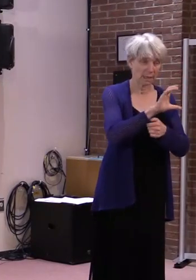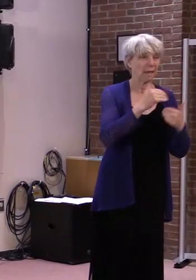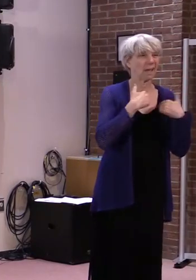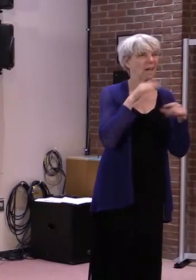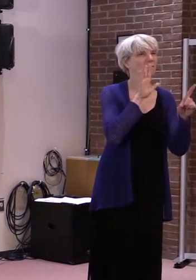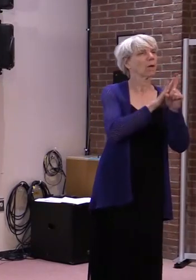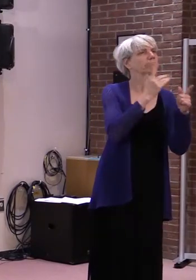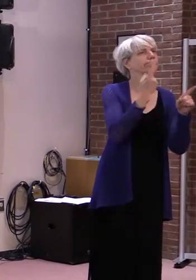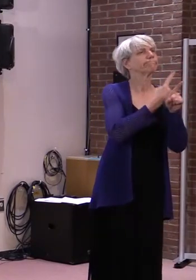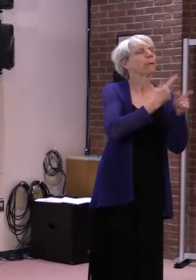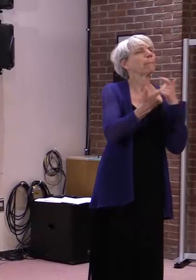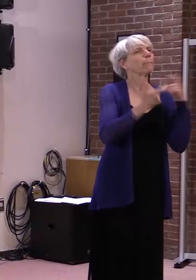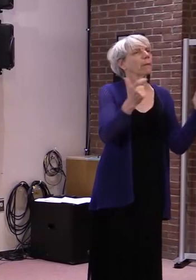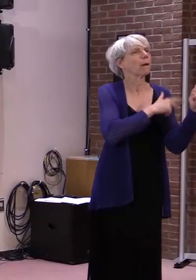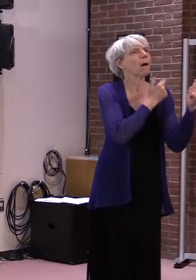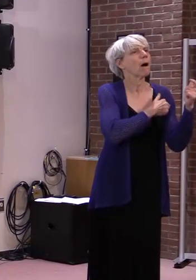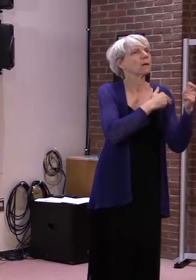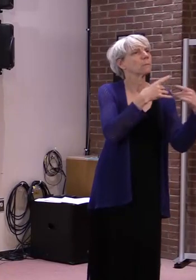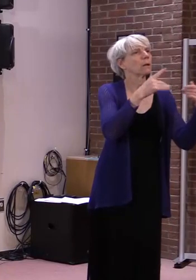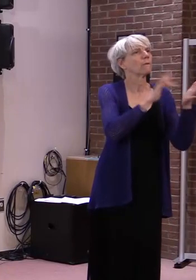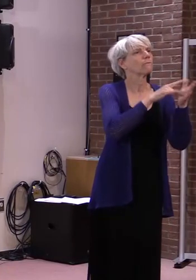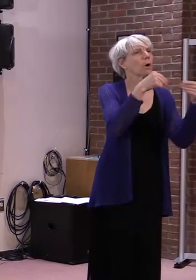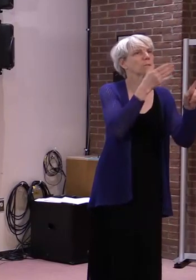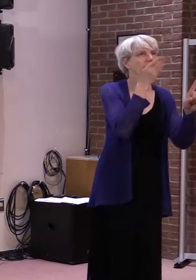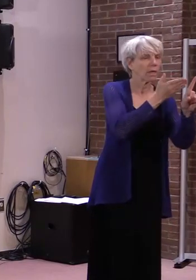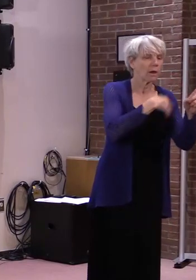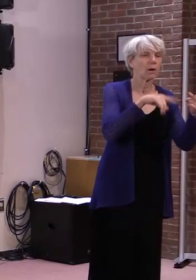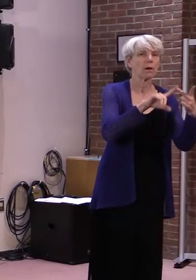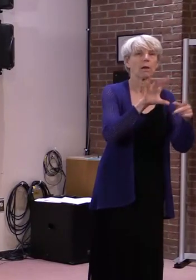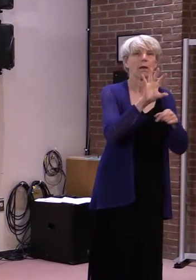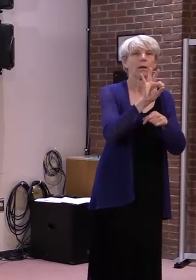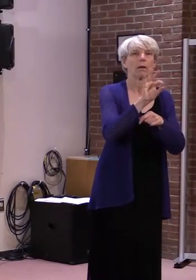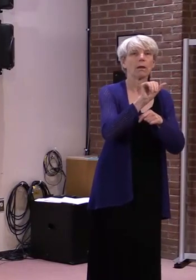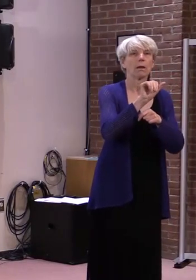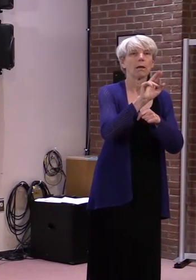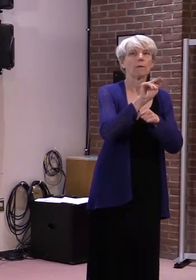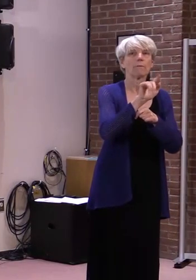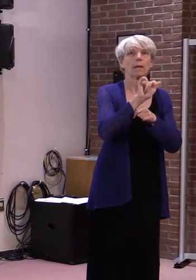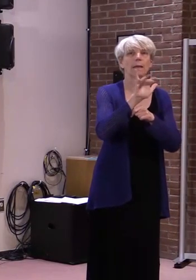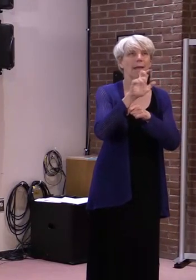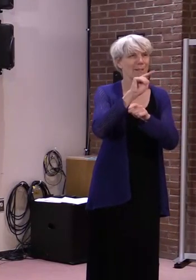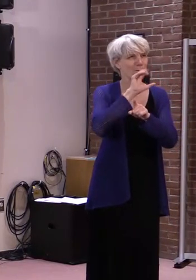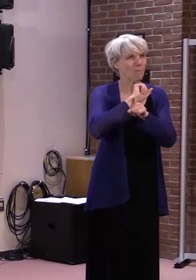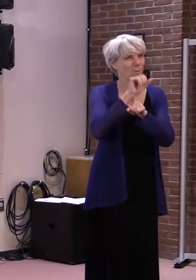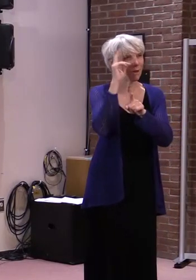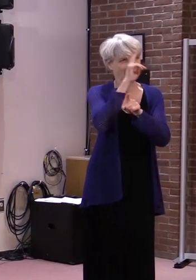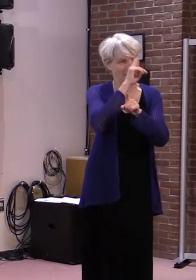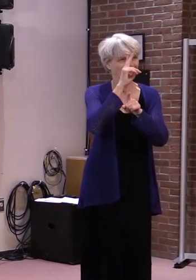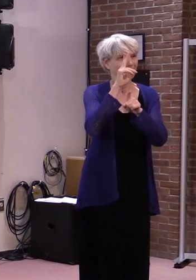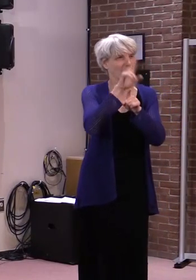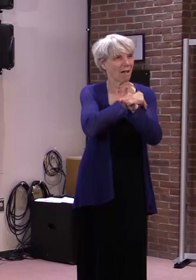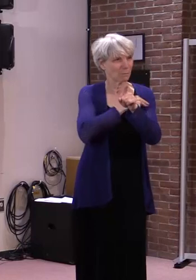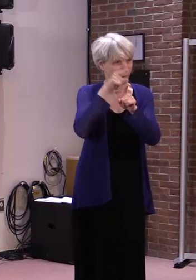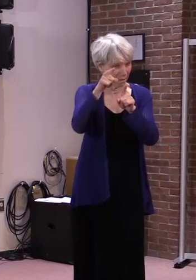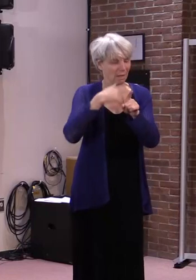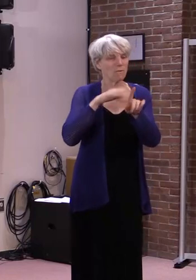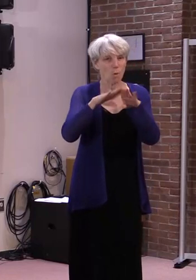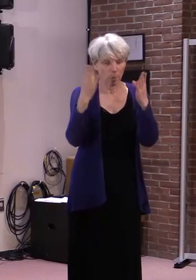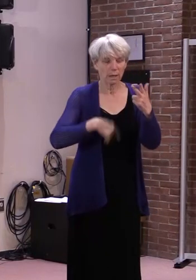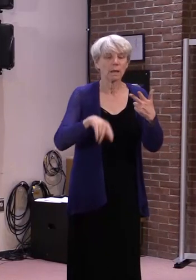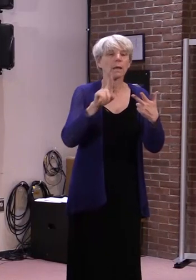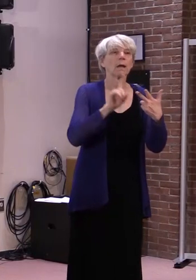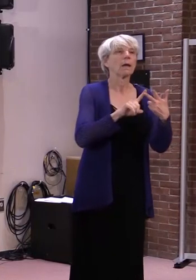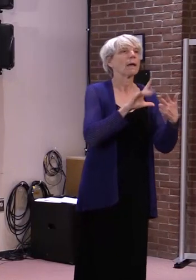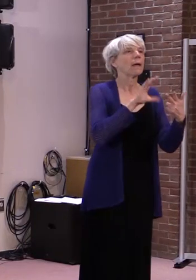the UVMMC main campus, Fannie Allen and South Prospect Street, as well as weekdays at